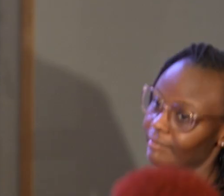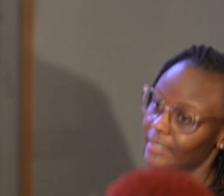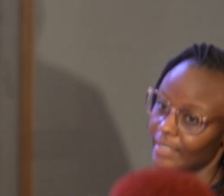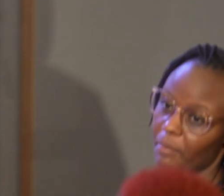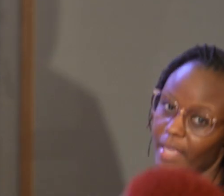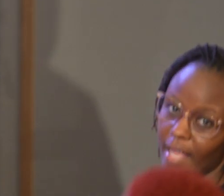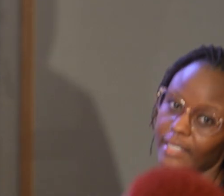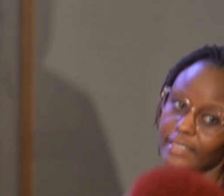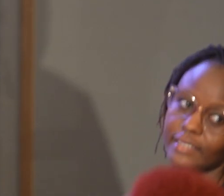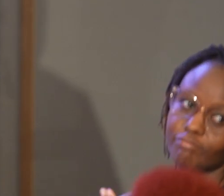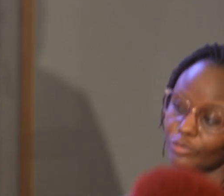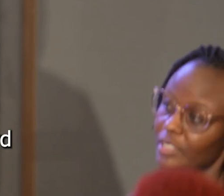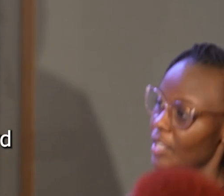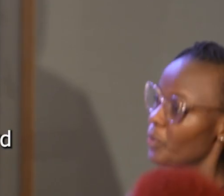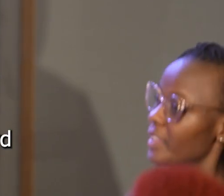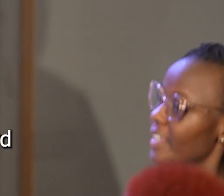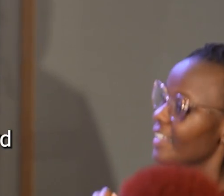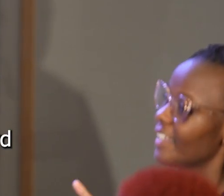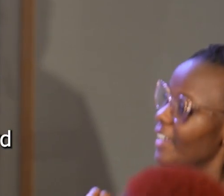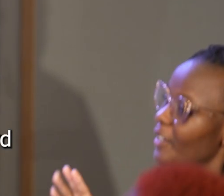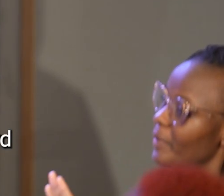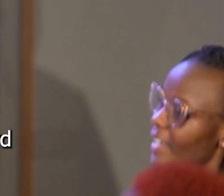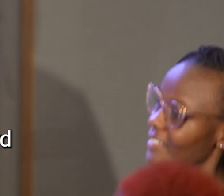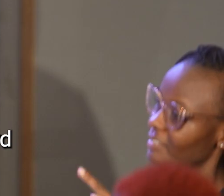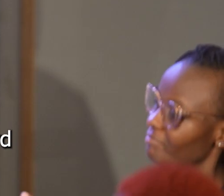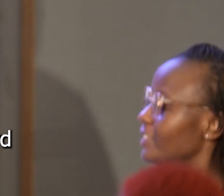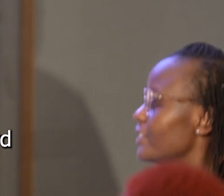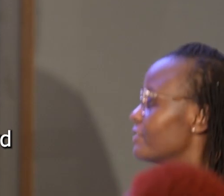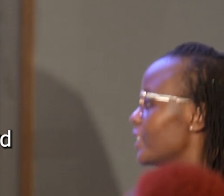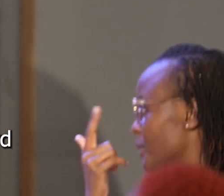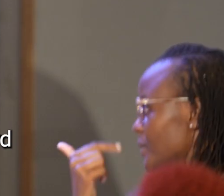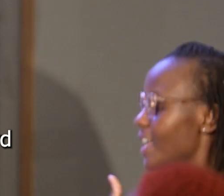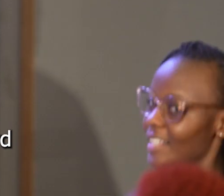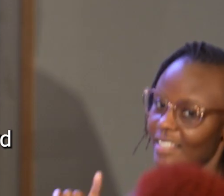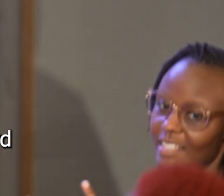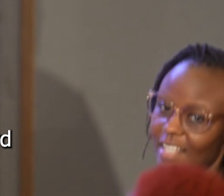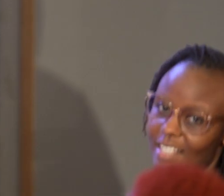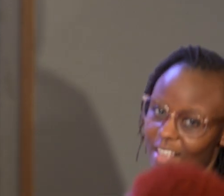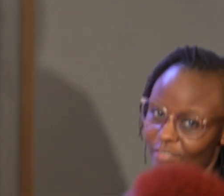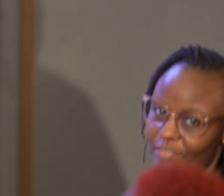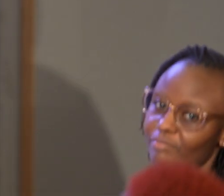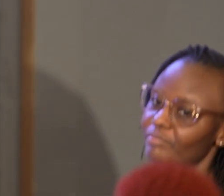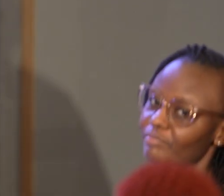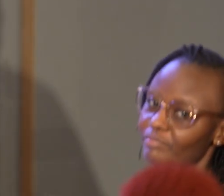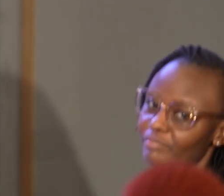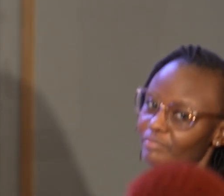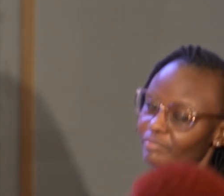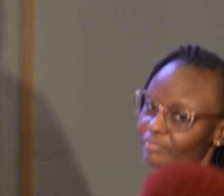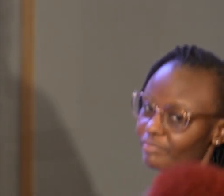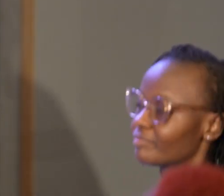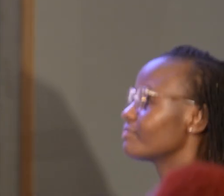my colleague from the Kenya Bureau of Standards, now that we say we have a standard in Kenya that we should enforce.